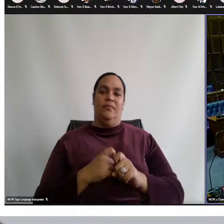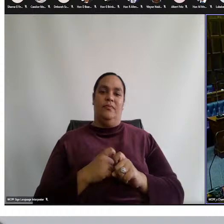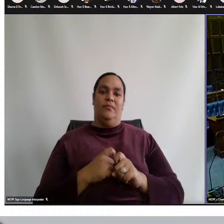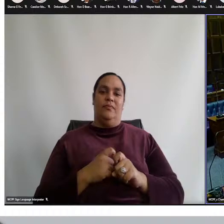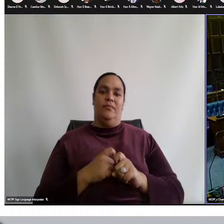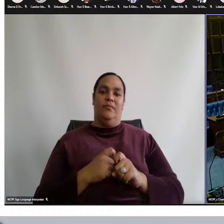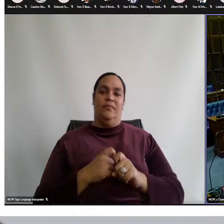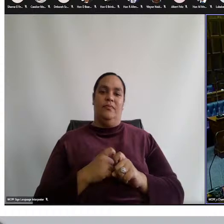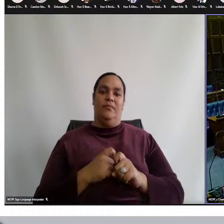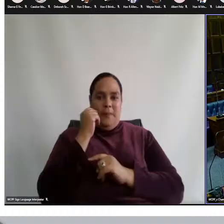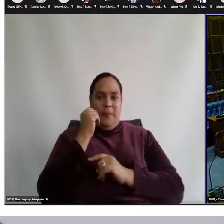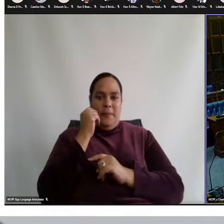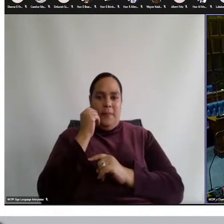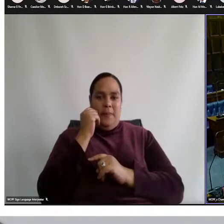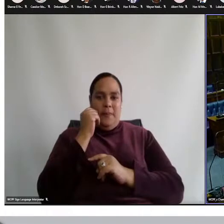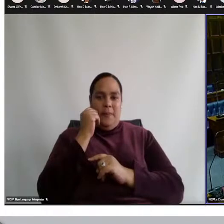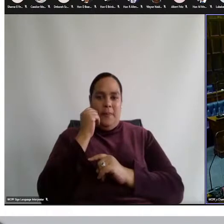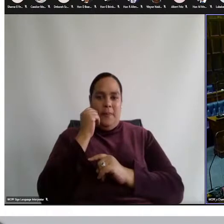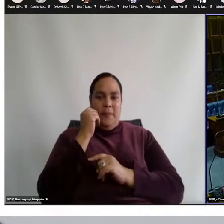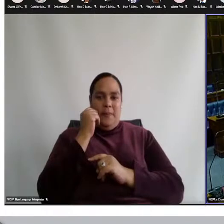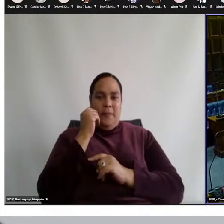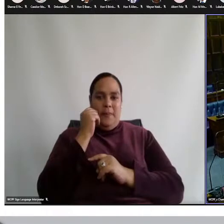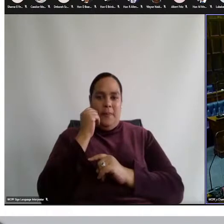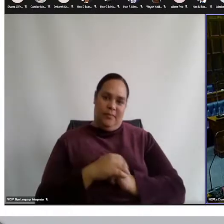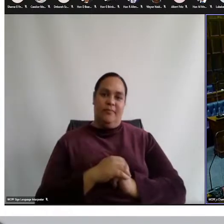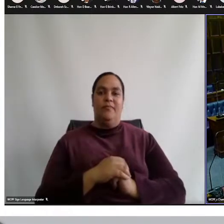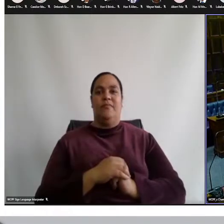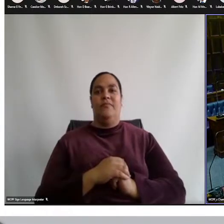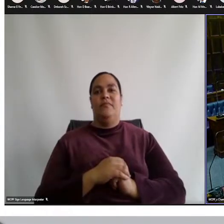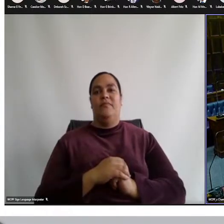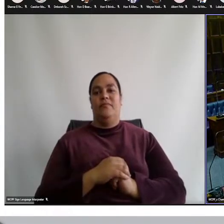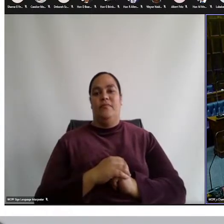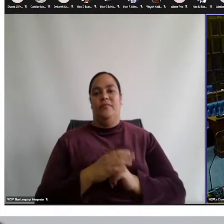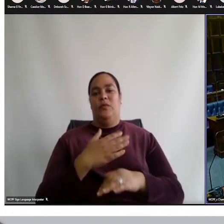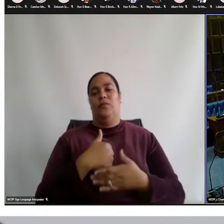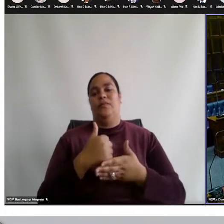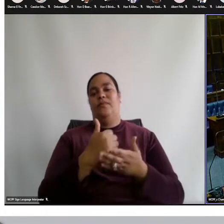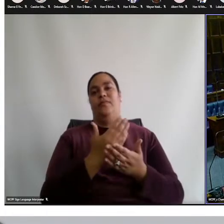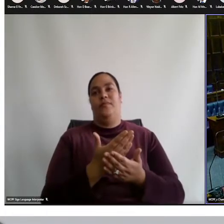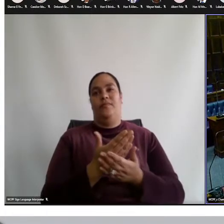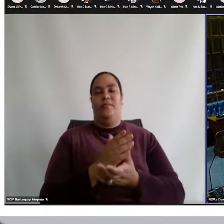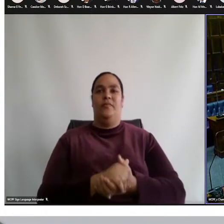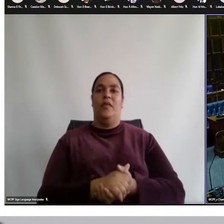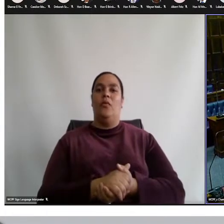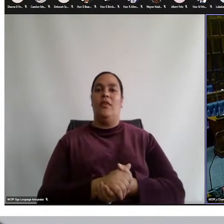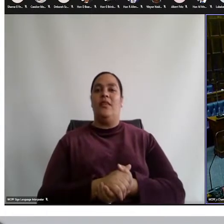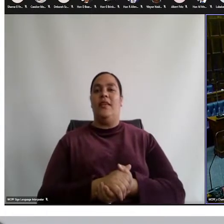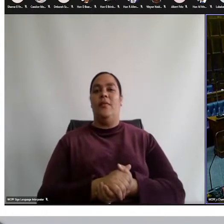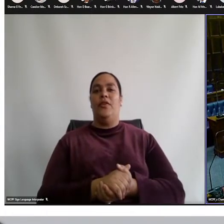name. Amen. You may all be seated.